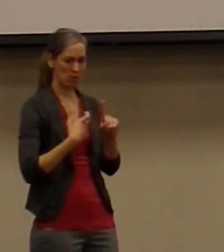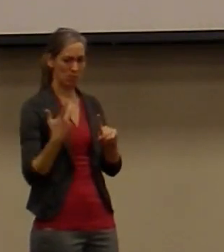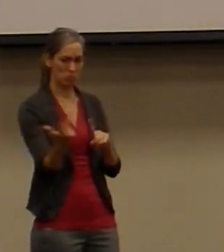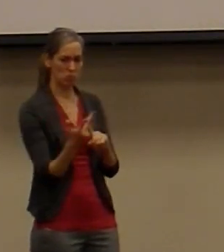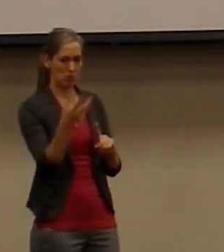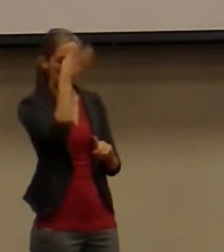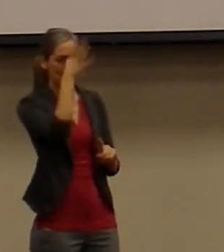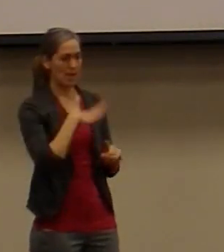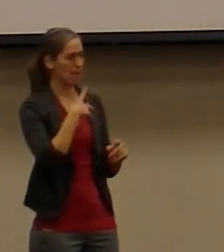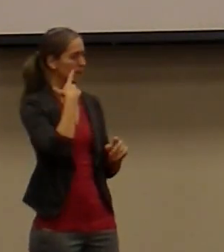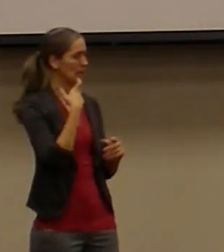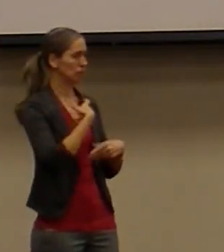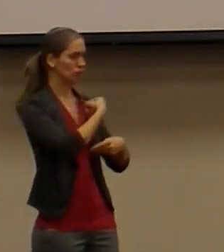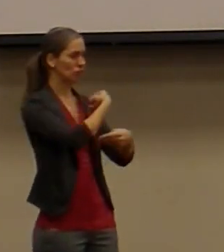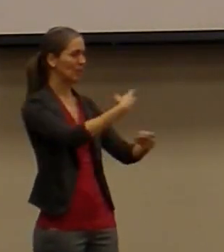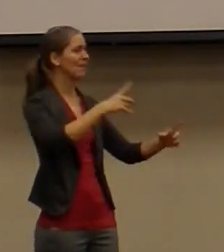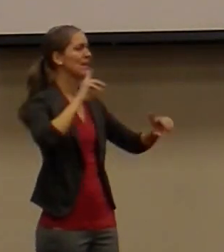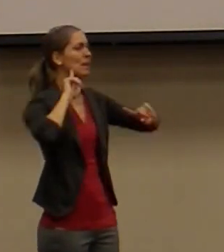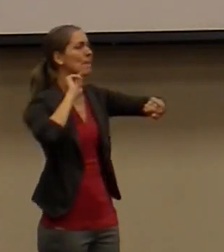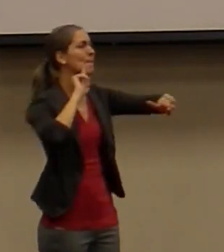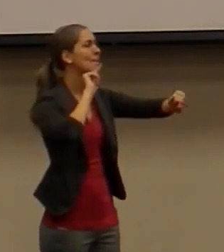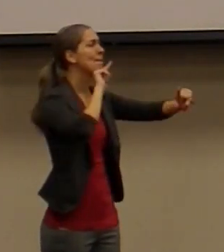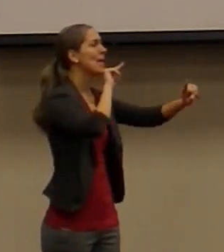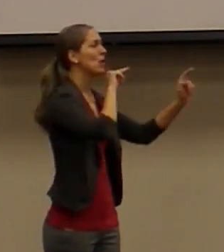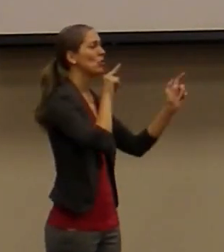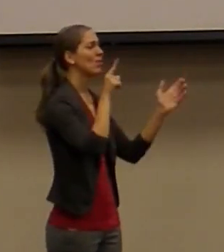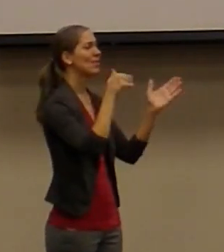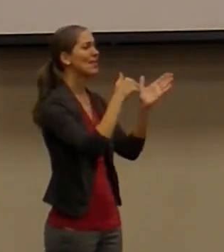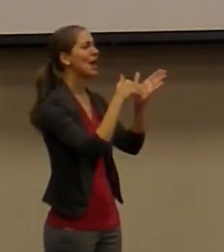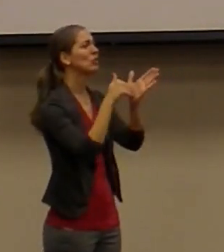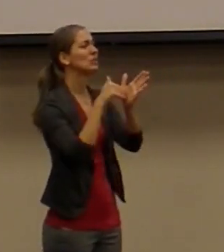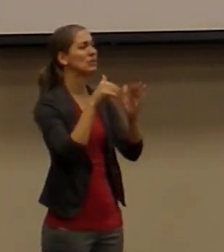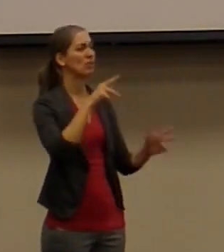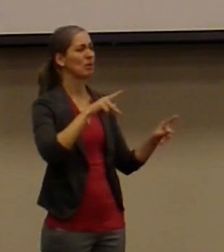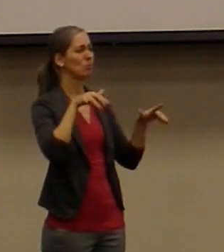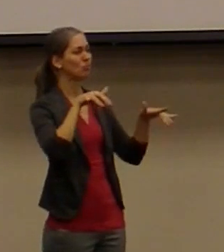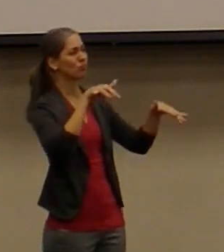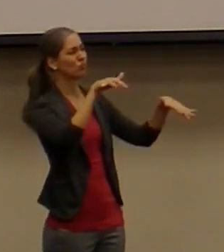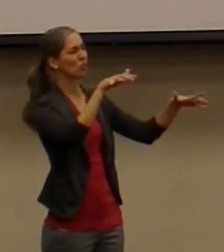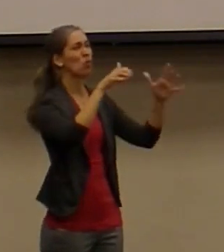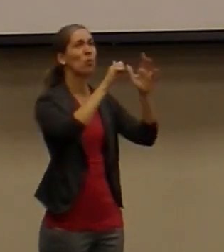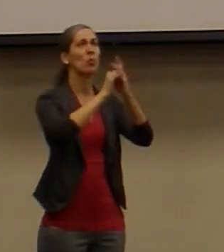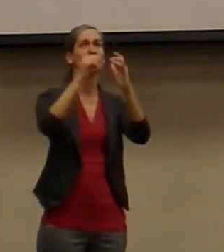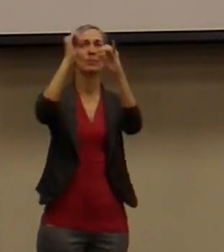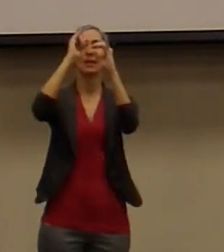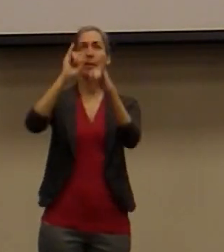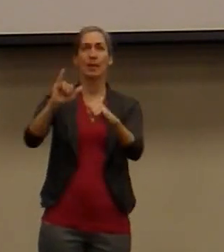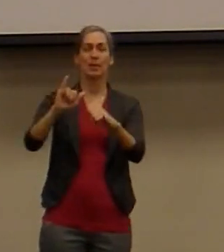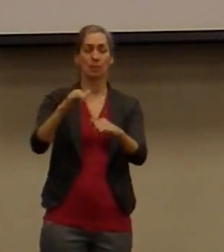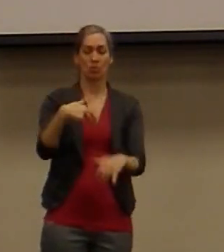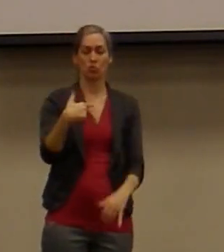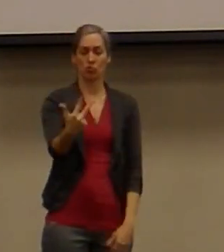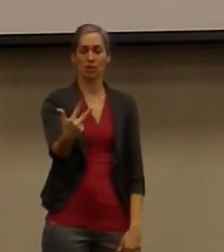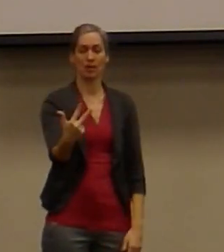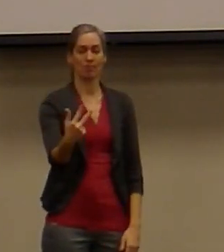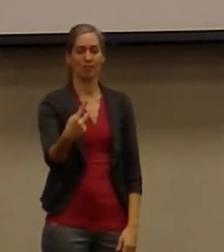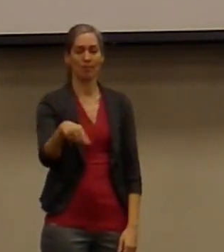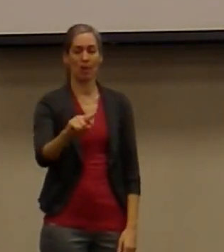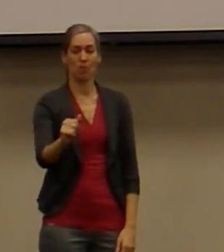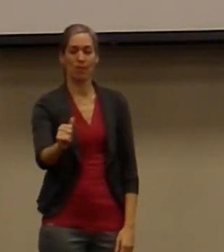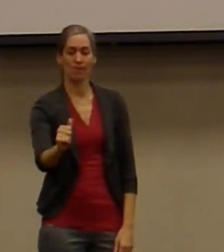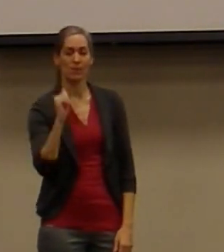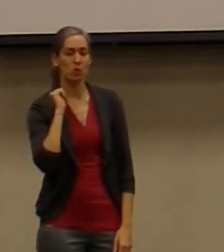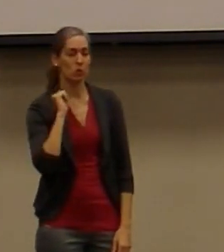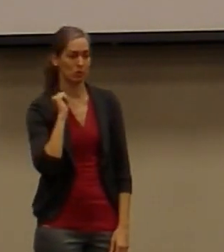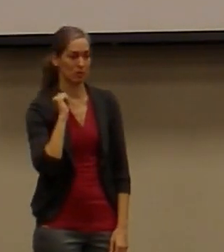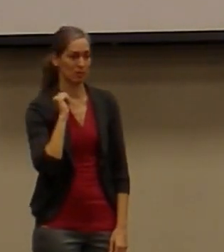because he's given this command to thousands of those who served under him to worship this image, and yet 3 don't do it. You can't let that